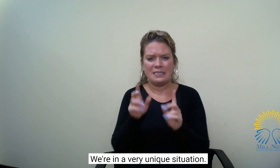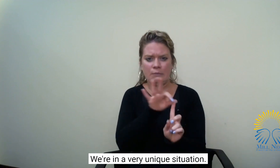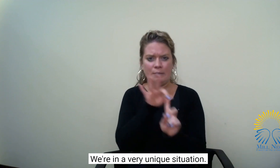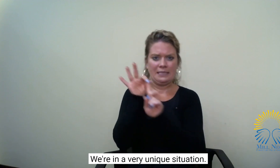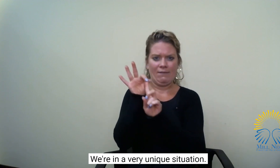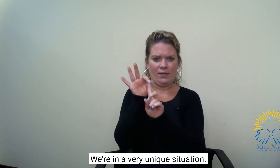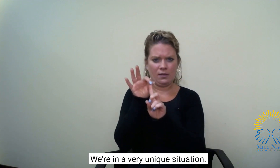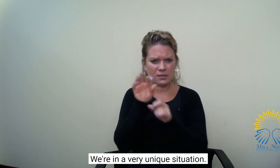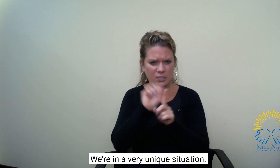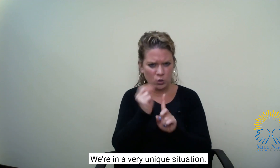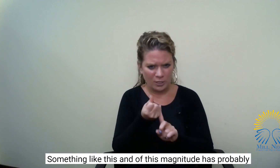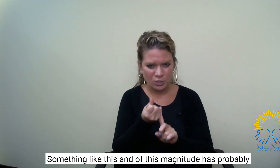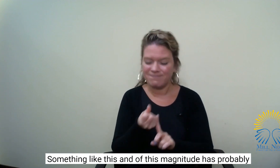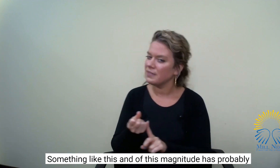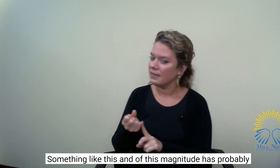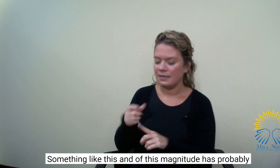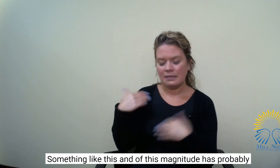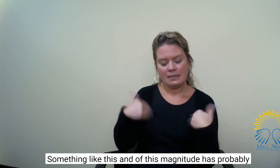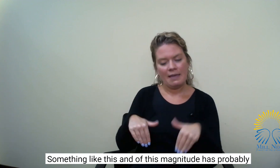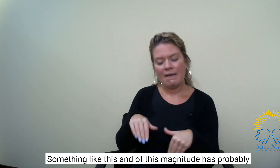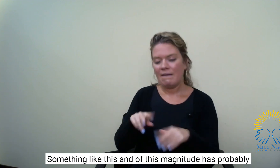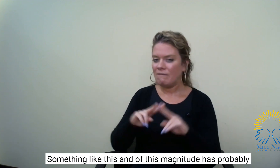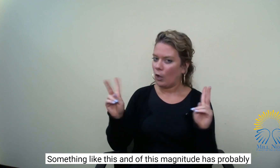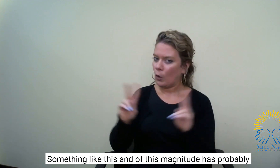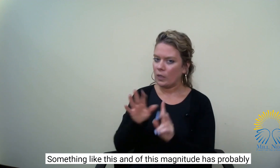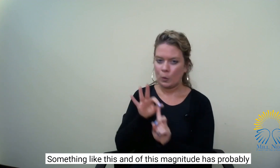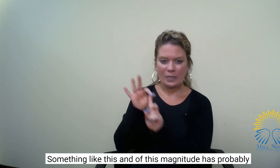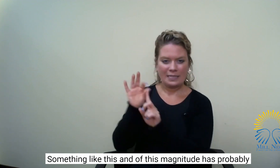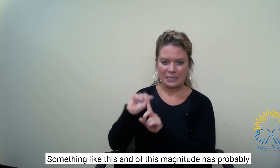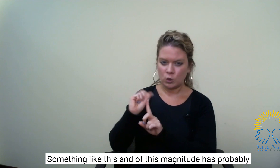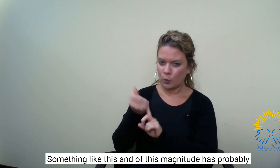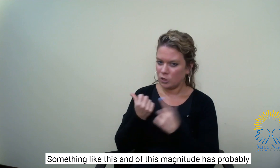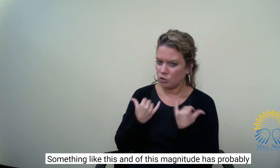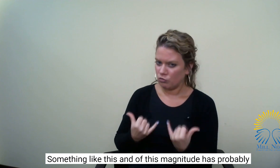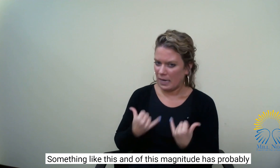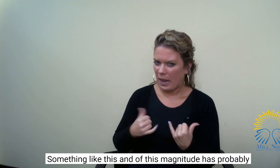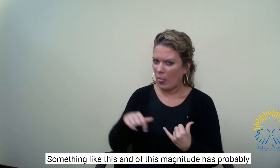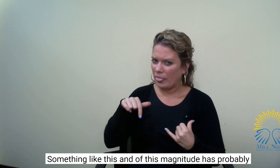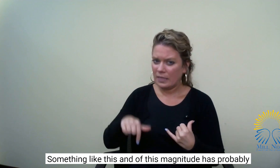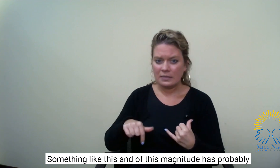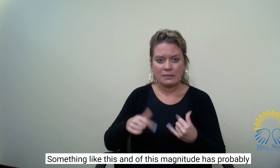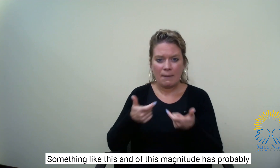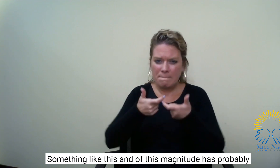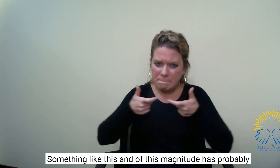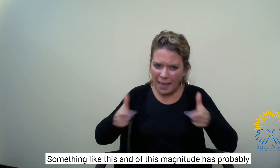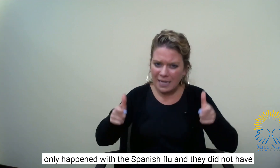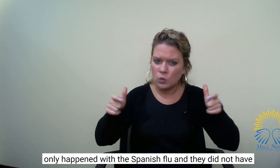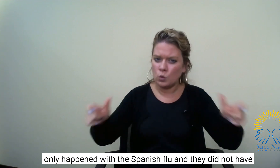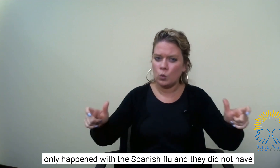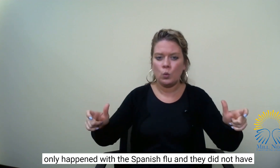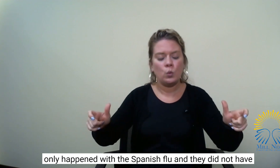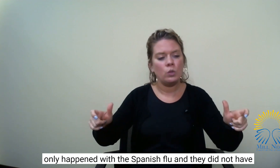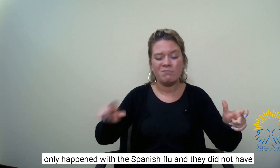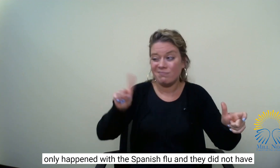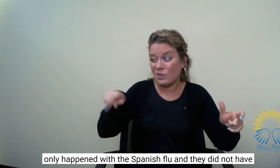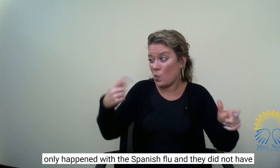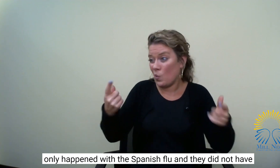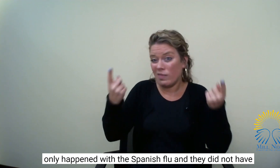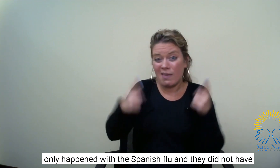unique situation. Something like this and of this magnitude has probably only happened with the Spanish